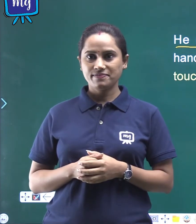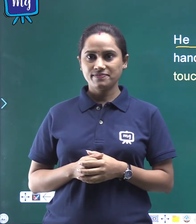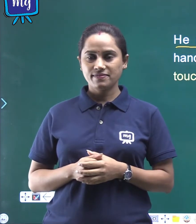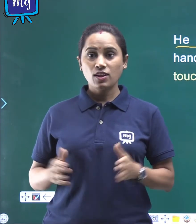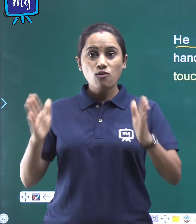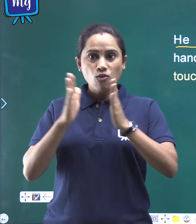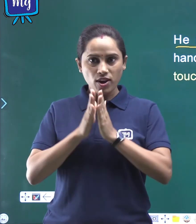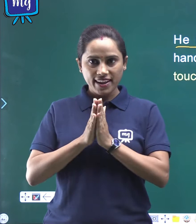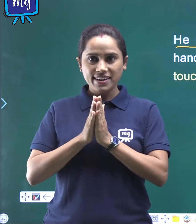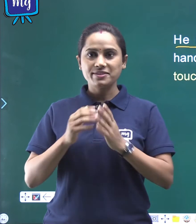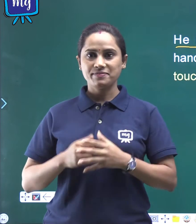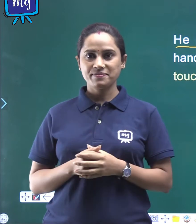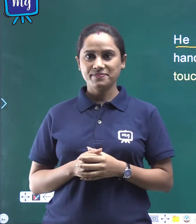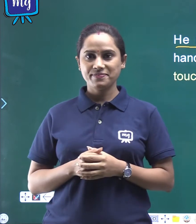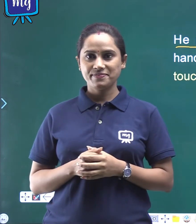folded